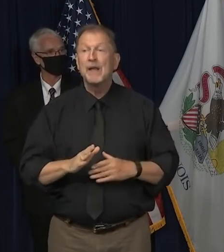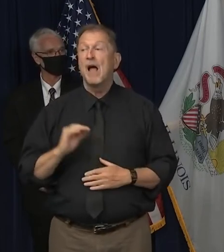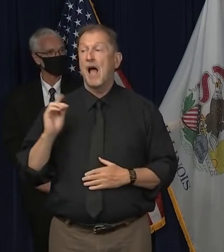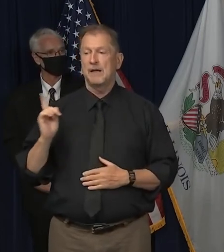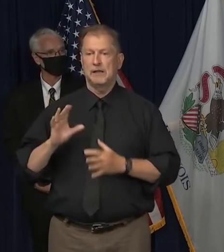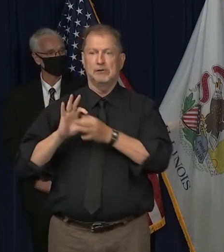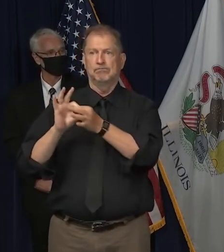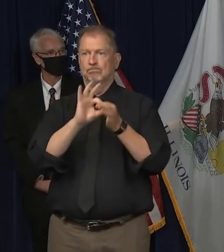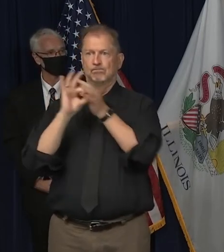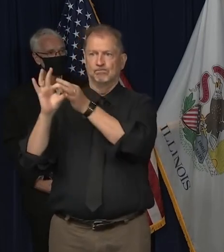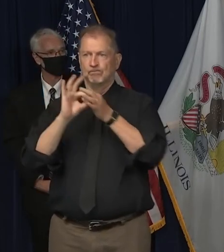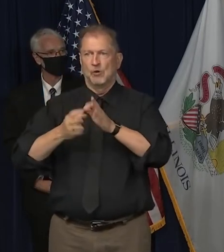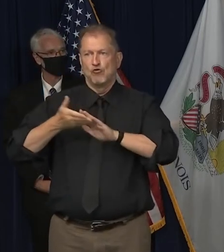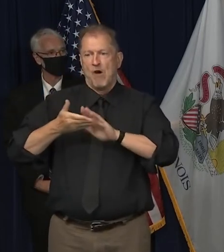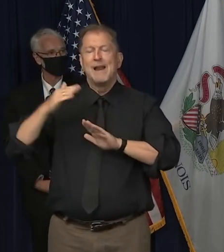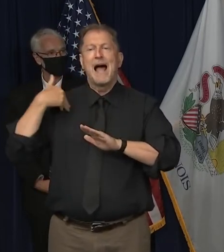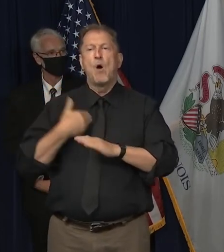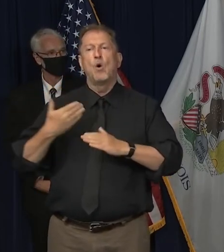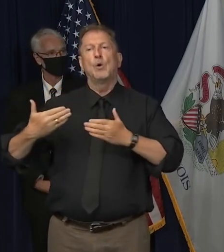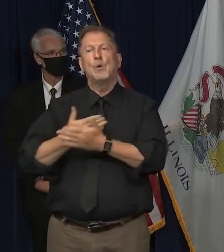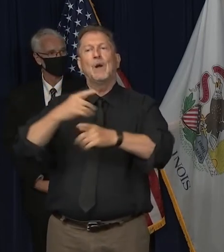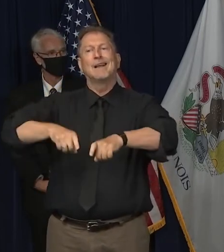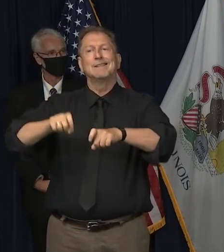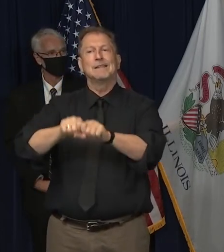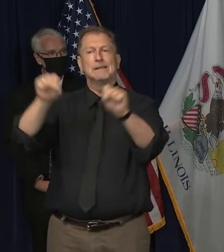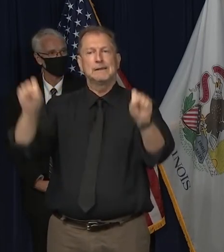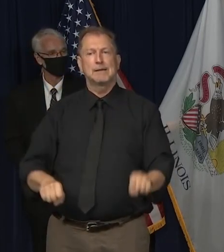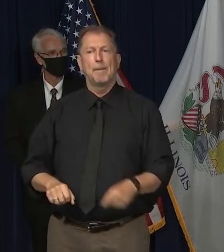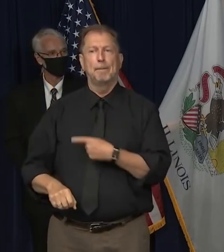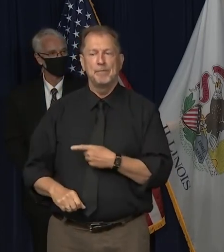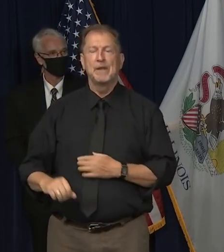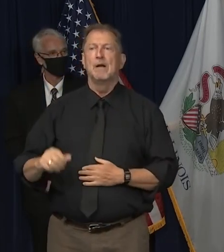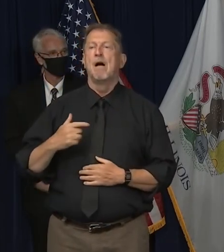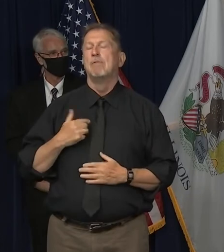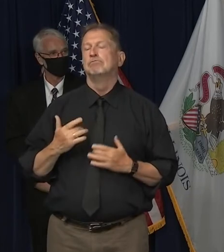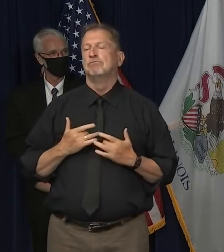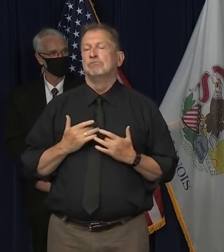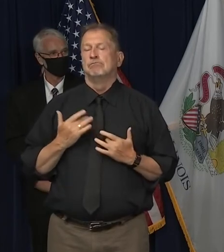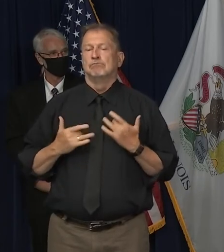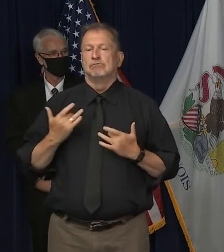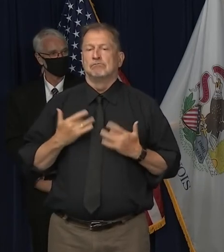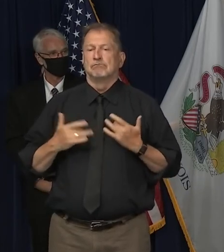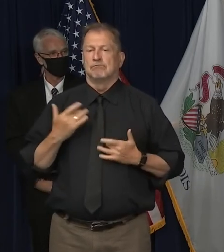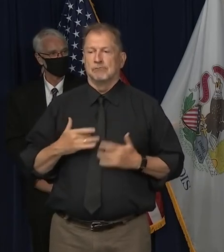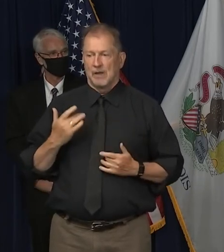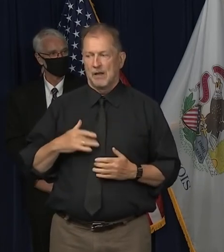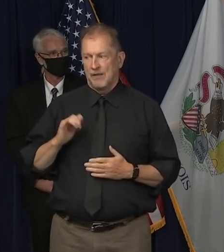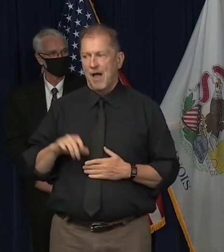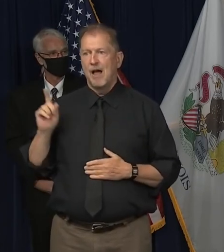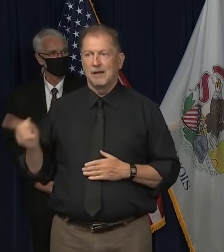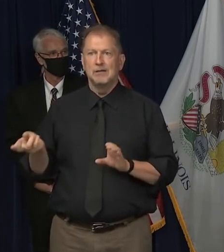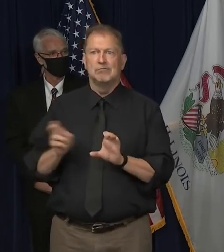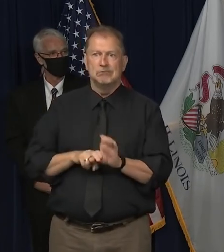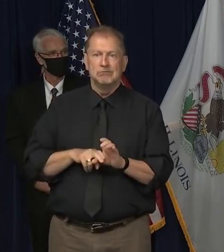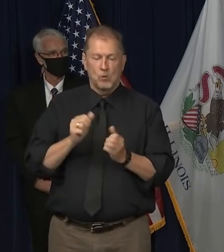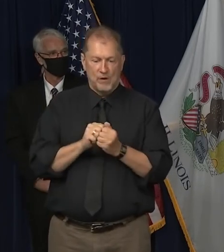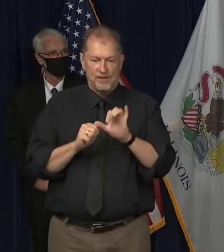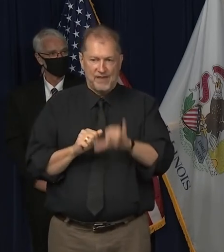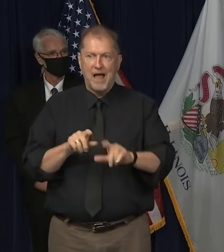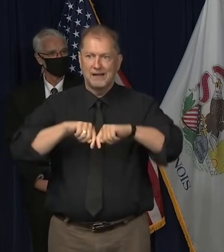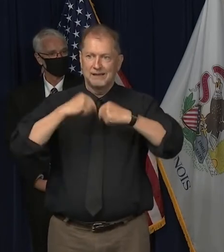our SHIELD team. Give me great pleasure to introduce someone that is really, along with his amazing team, that is doing